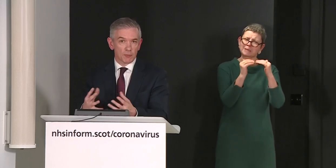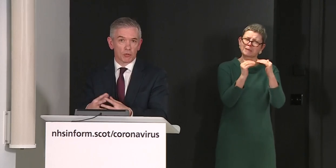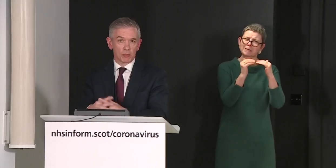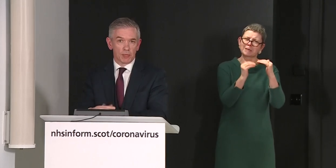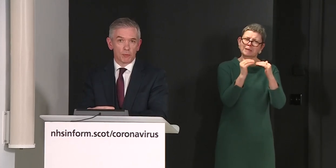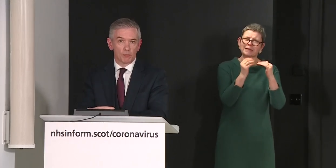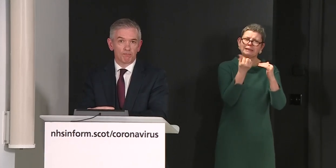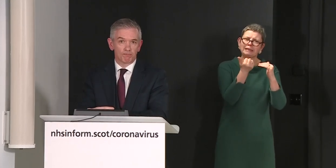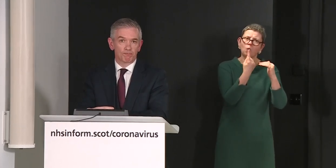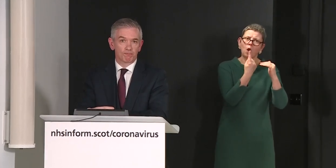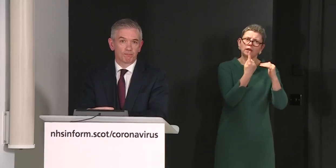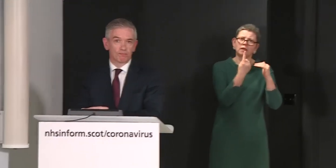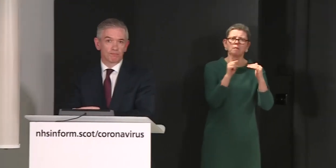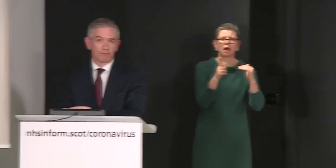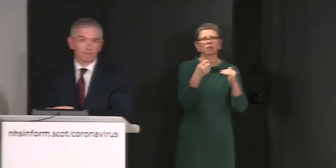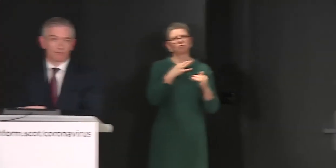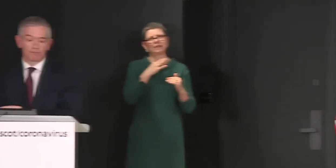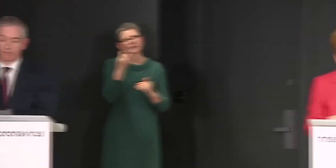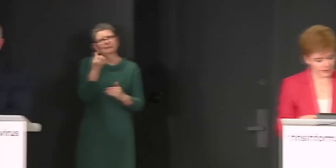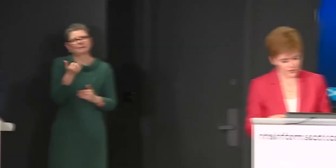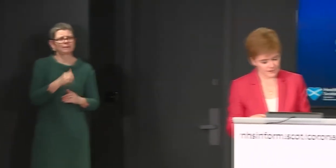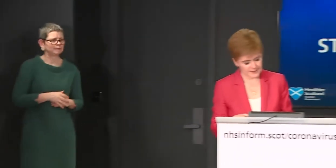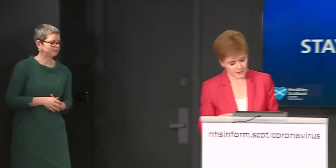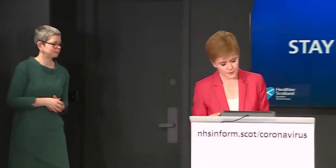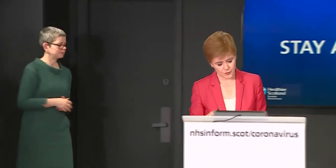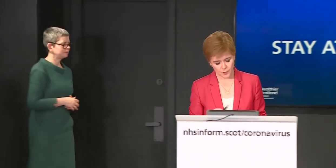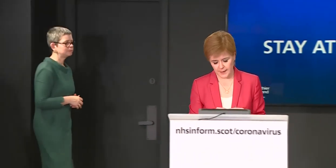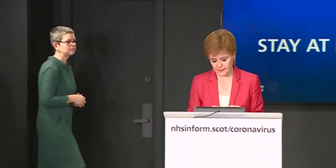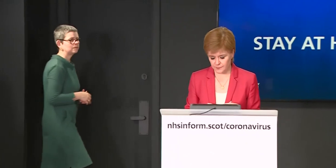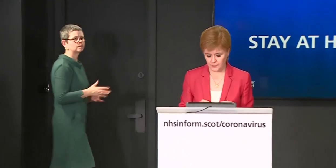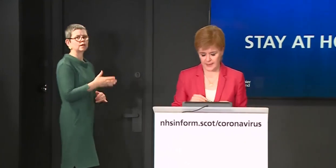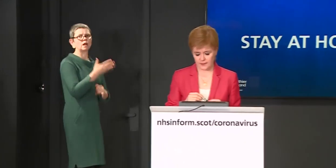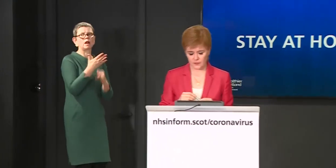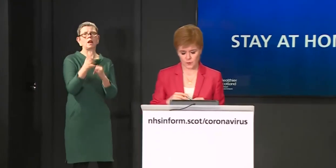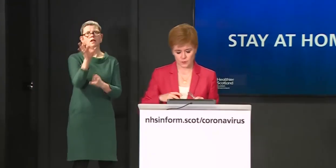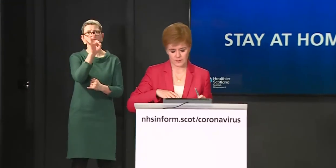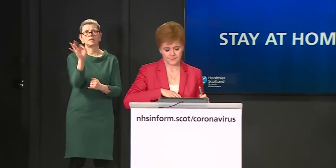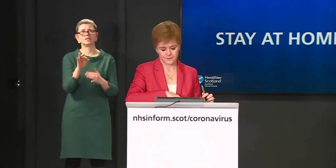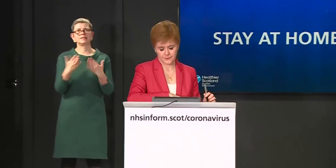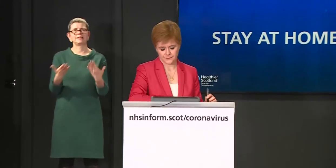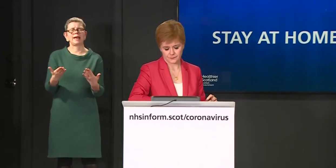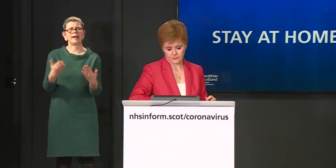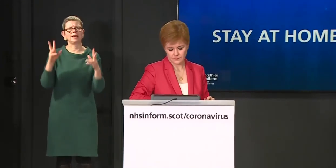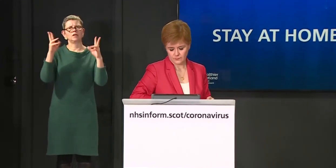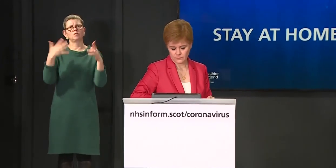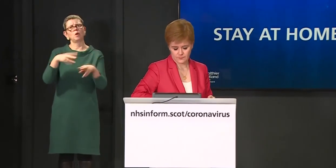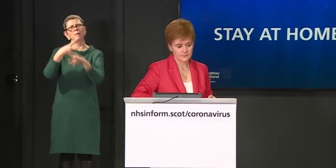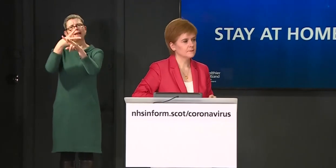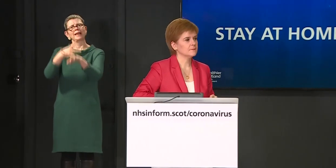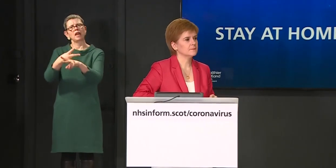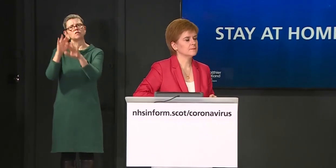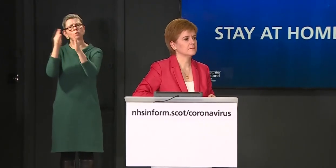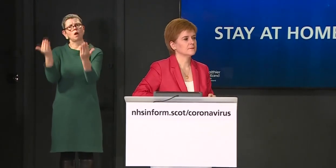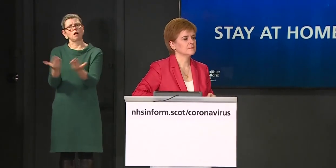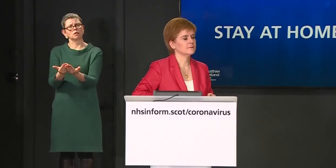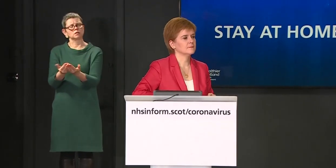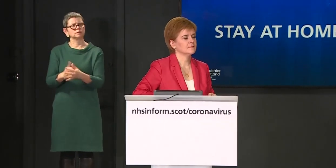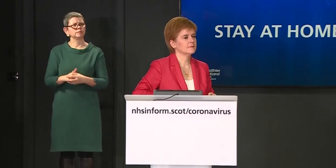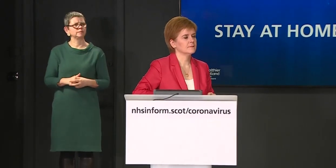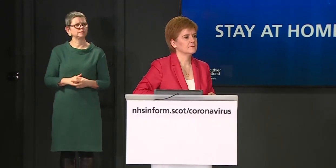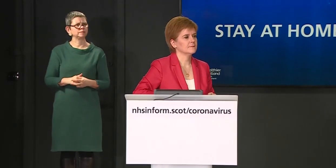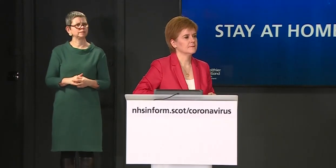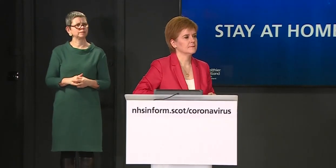is absolutely minimal. Thank you. And the last question today comes from Tom Magner from Carers World. Thank you very much indeed,